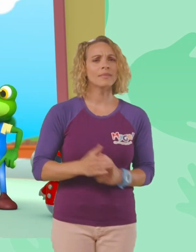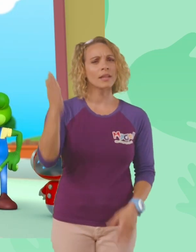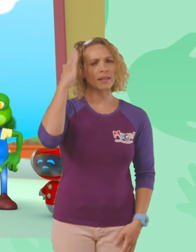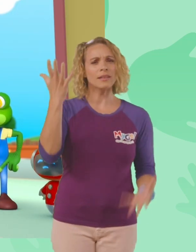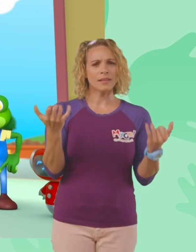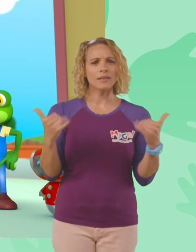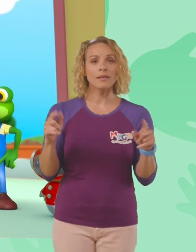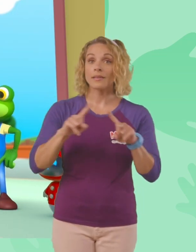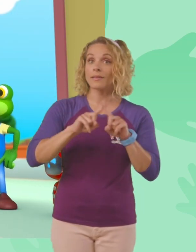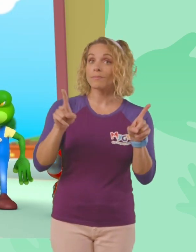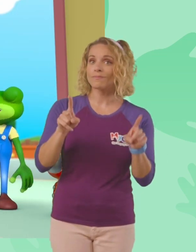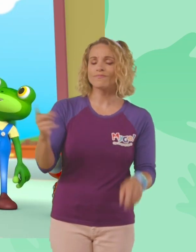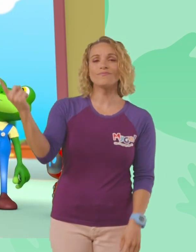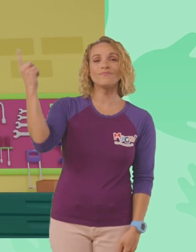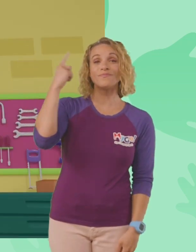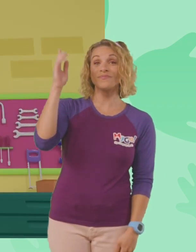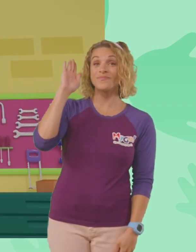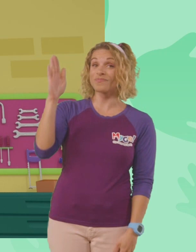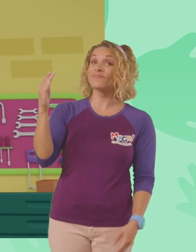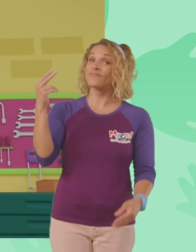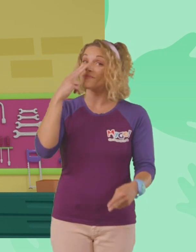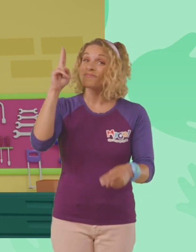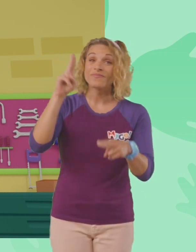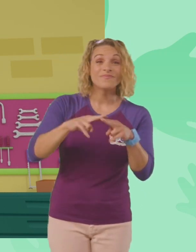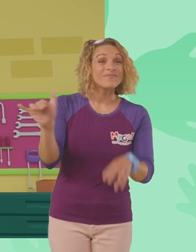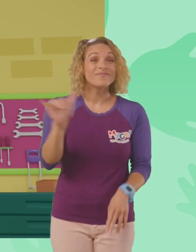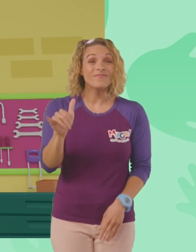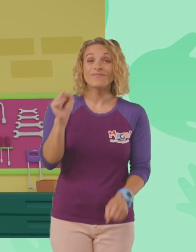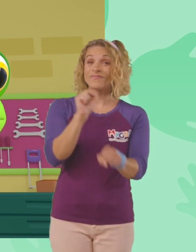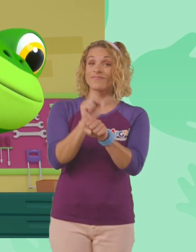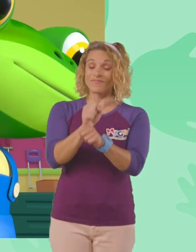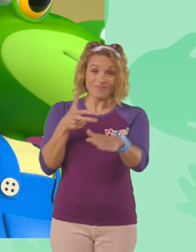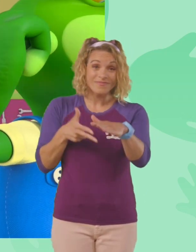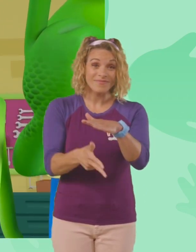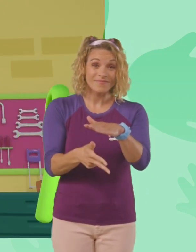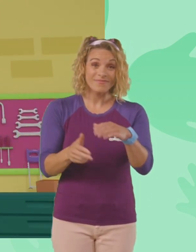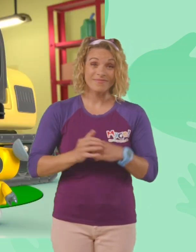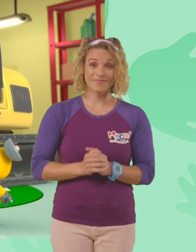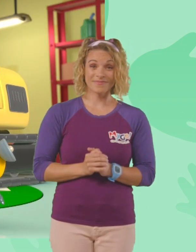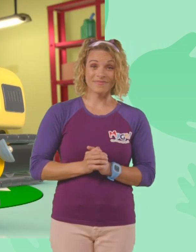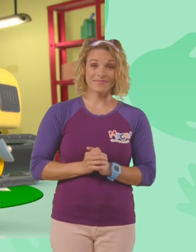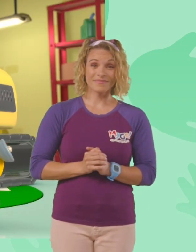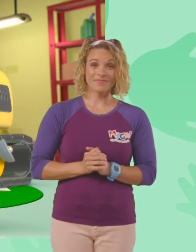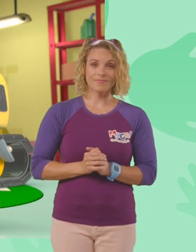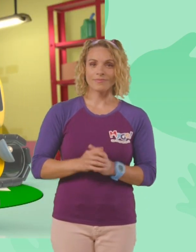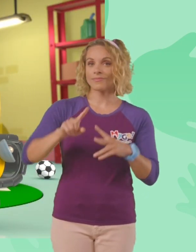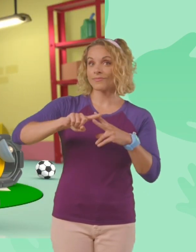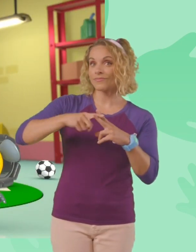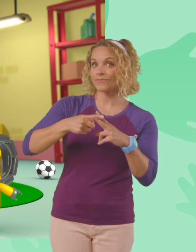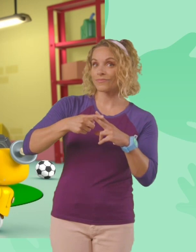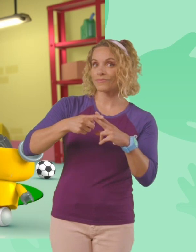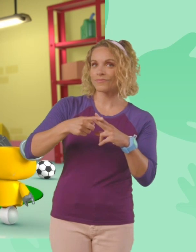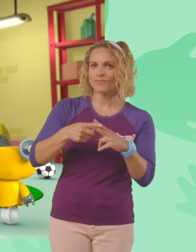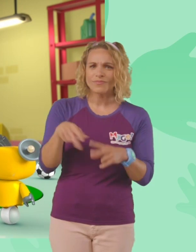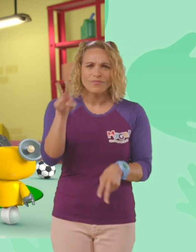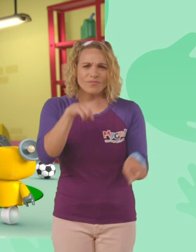I know you want to play, but I think you'll have just as much fun working in the garage. We'll start by